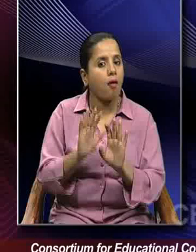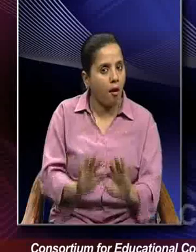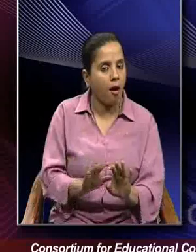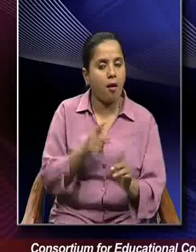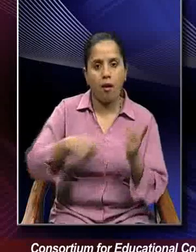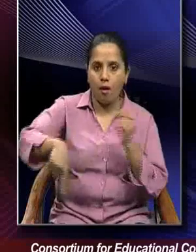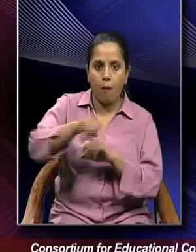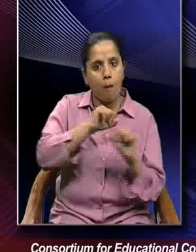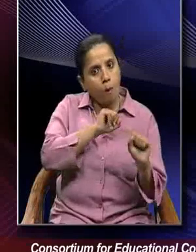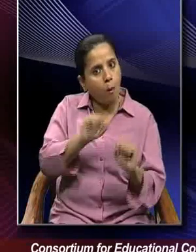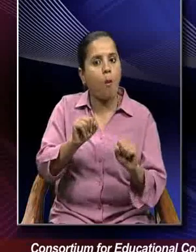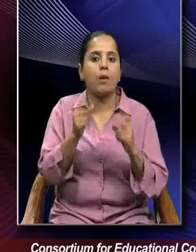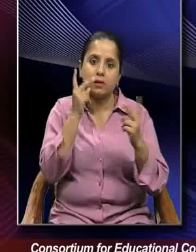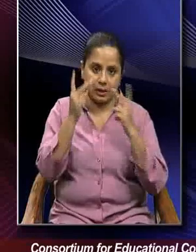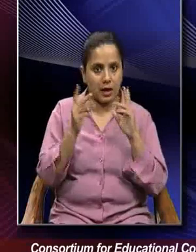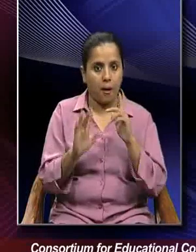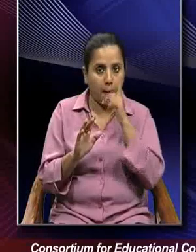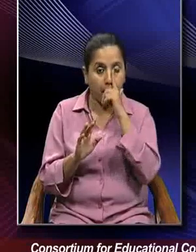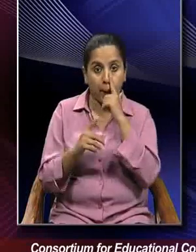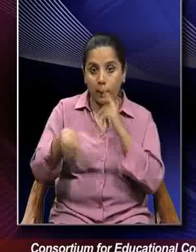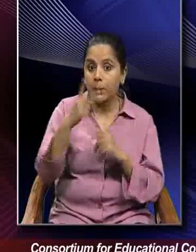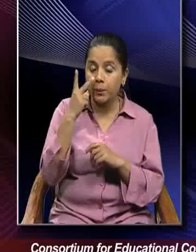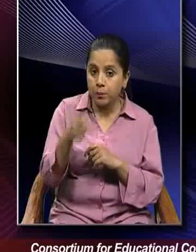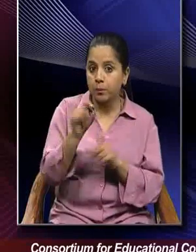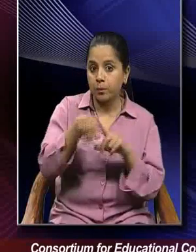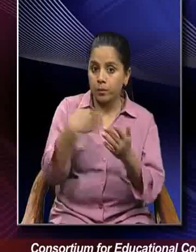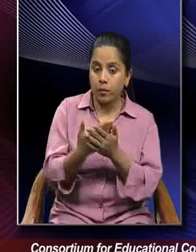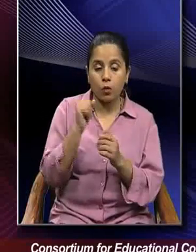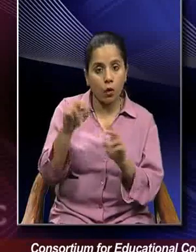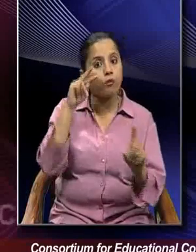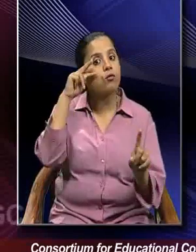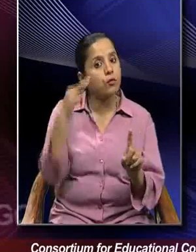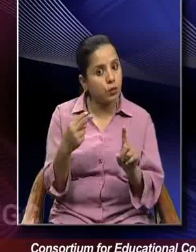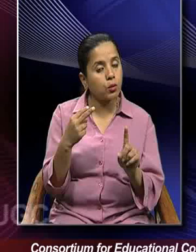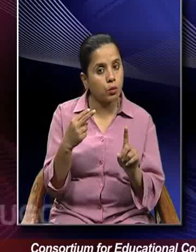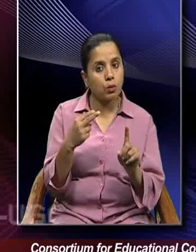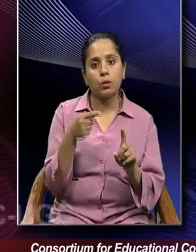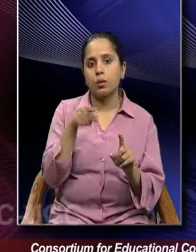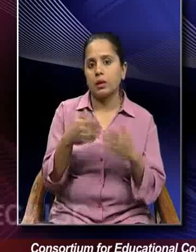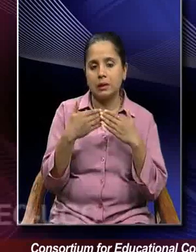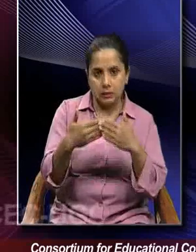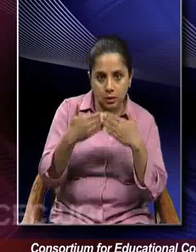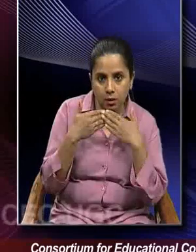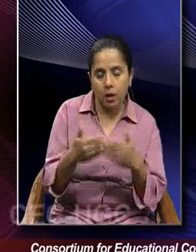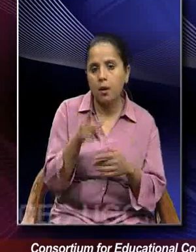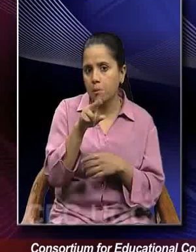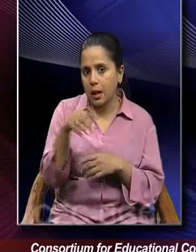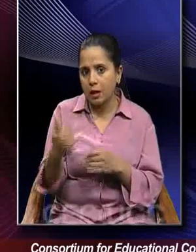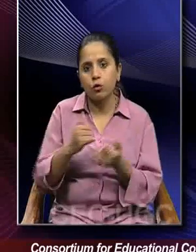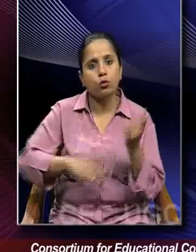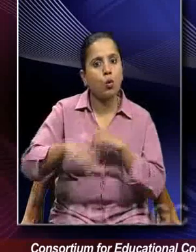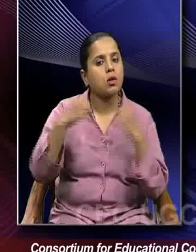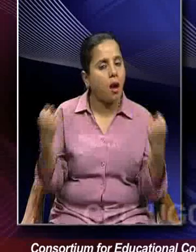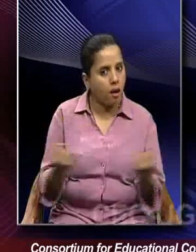phenomena around them. It takes the participant's point of view, in other words. So, studies meaningful social